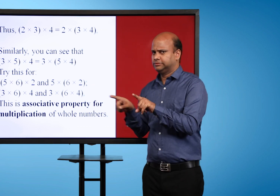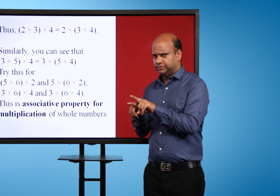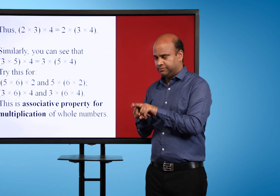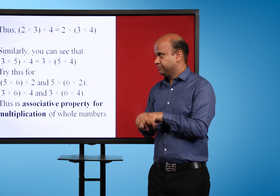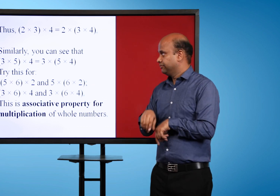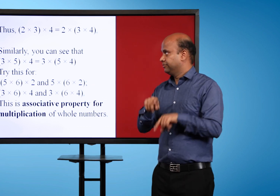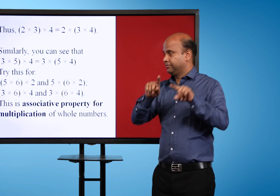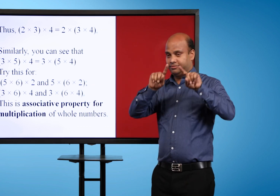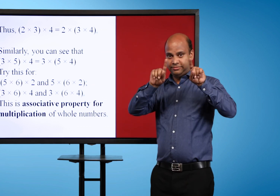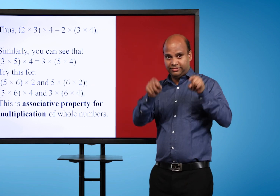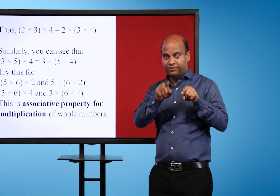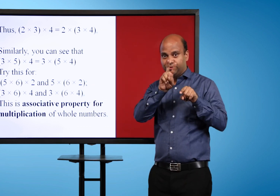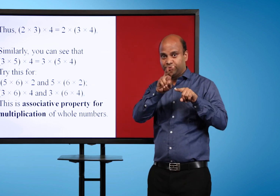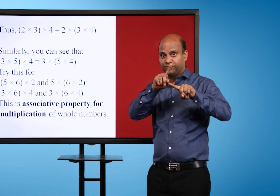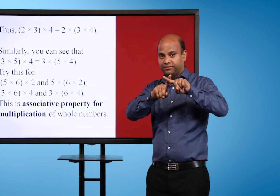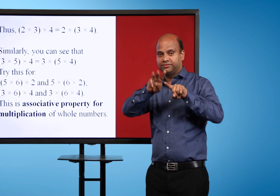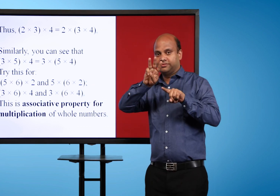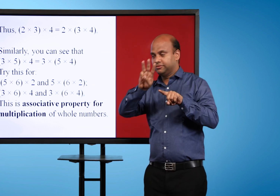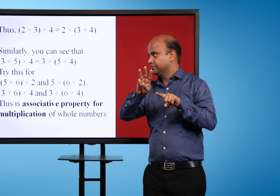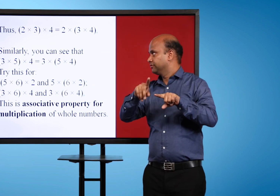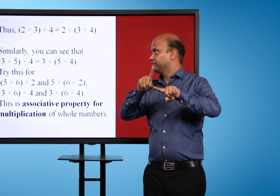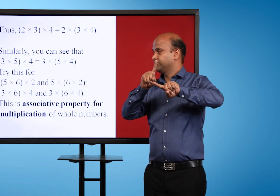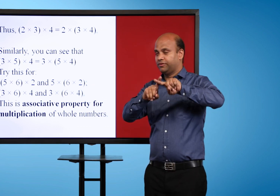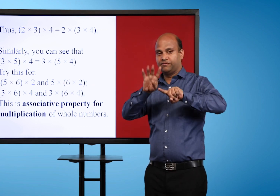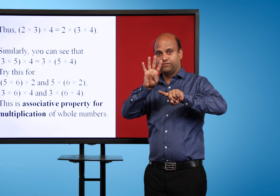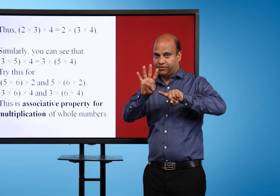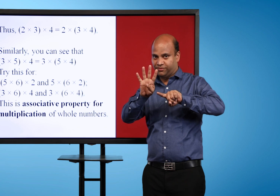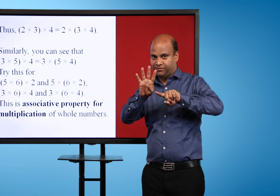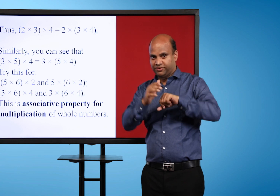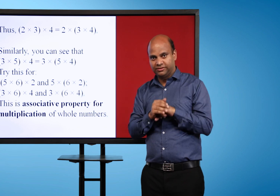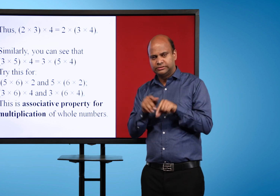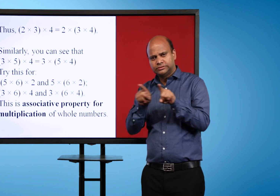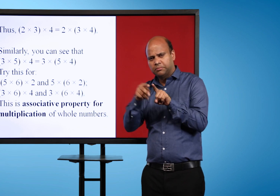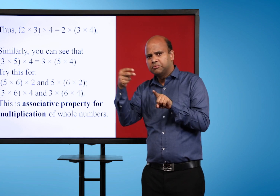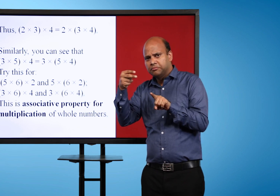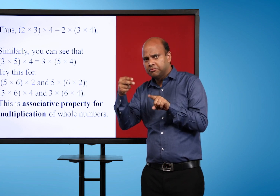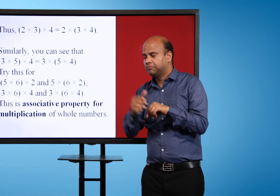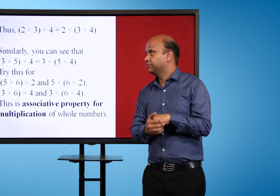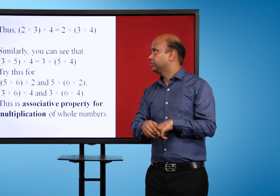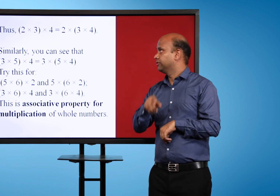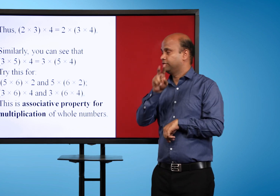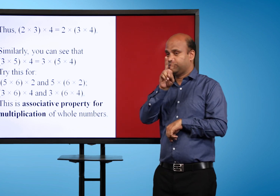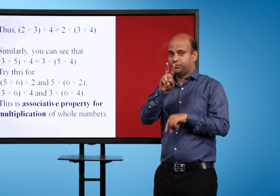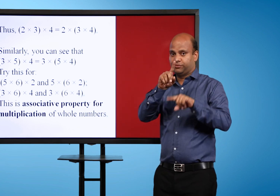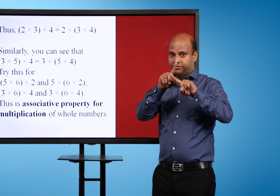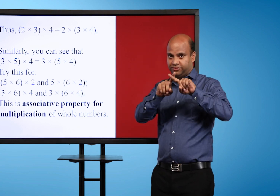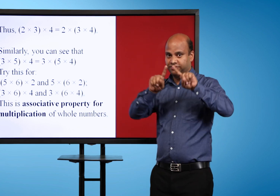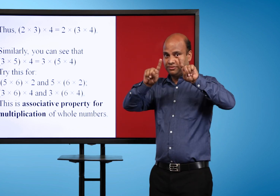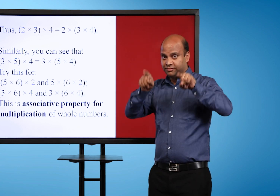Thus, within brackets, 2 multiplied by 3 multiplied by 4 is equal to 2 multiplied by,